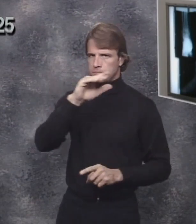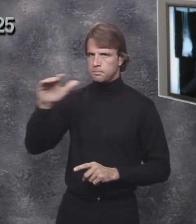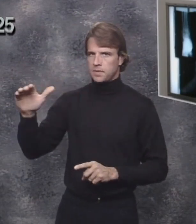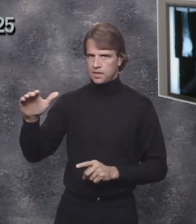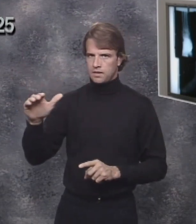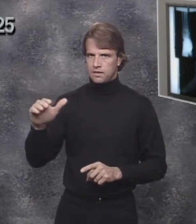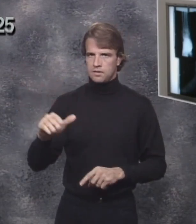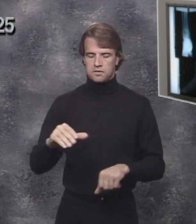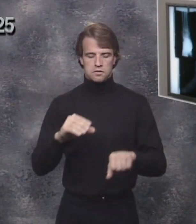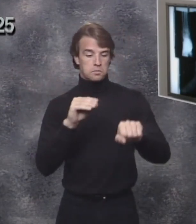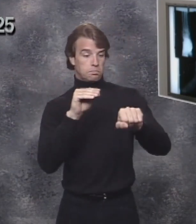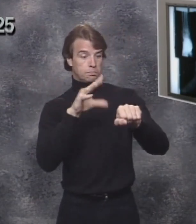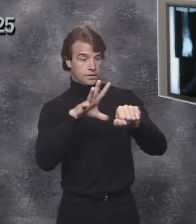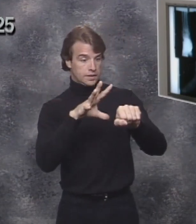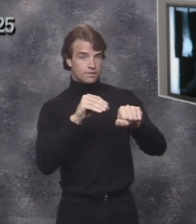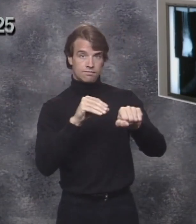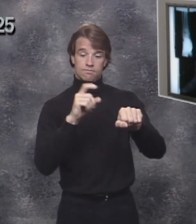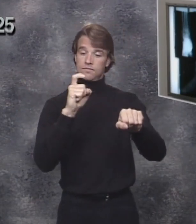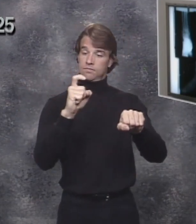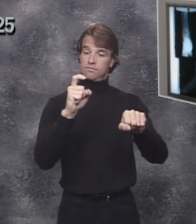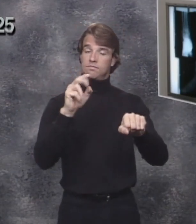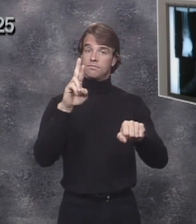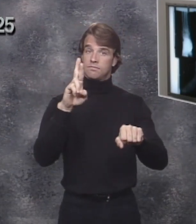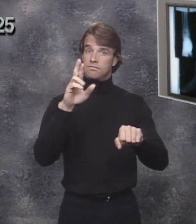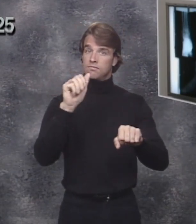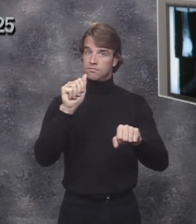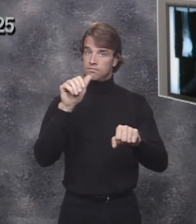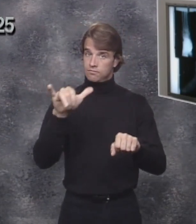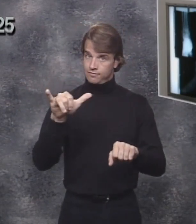You can fingerspell this as well. X-ray.